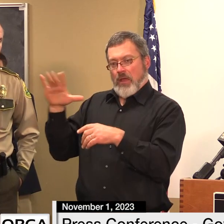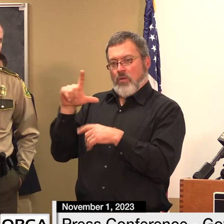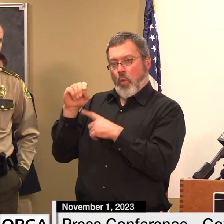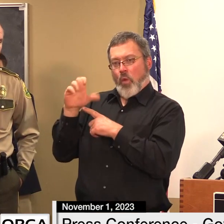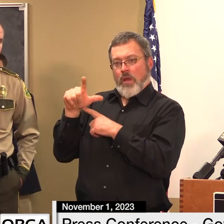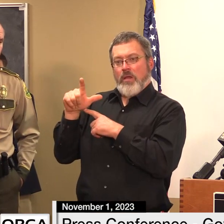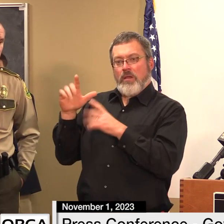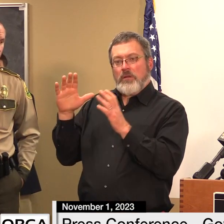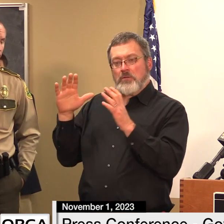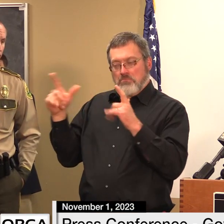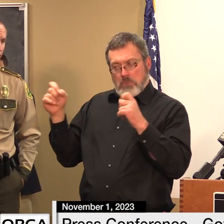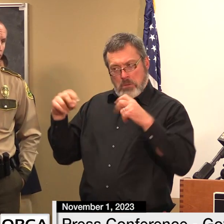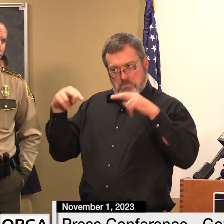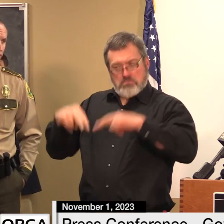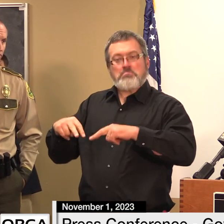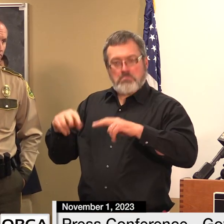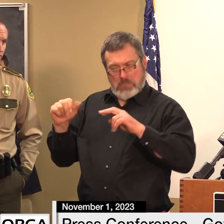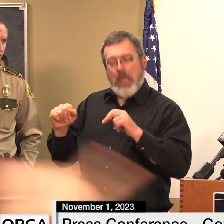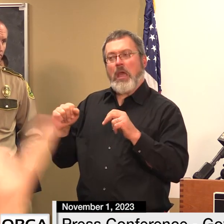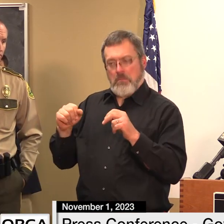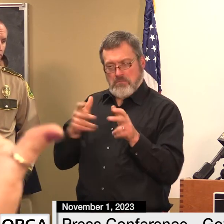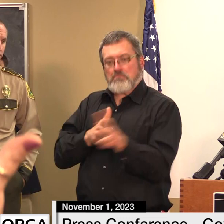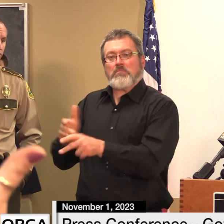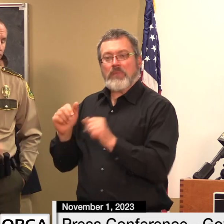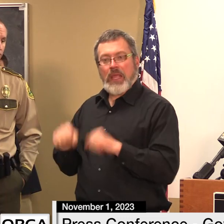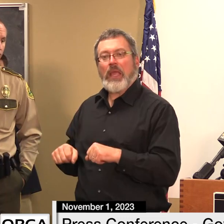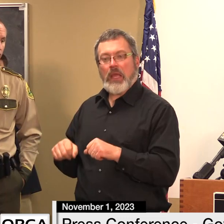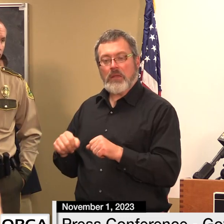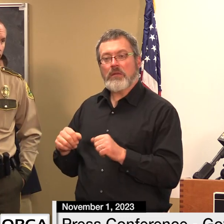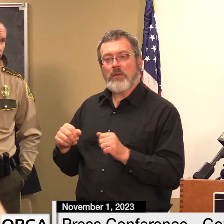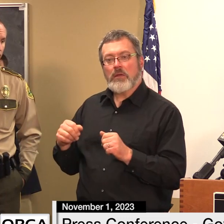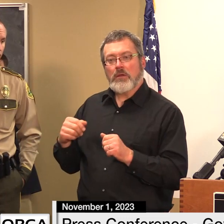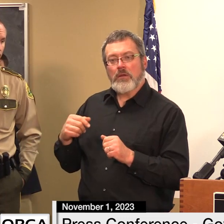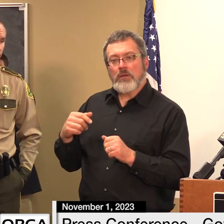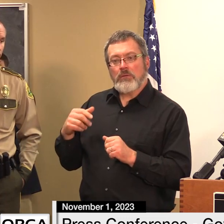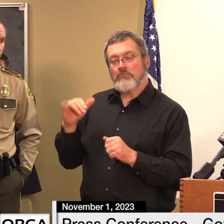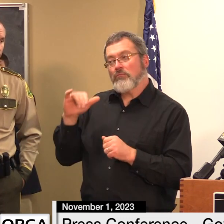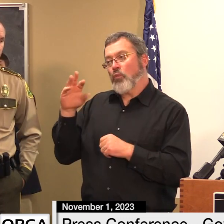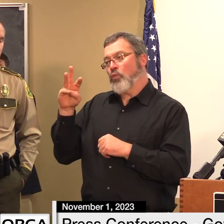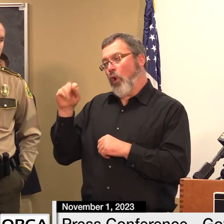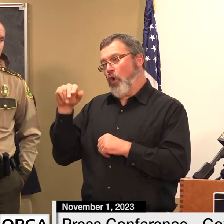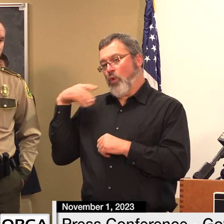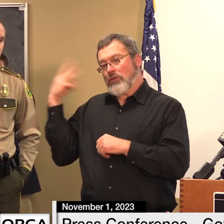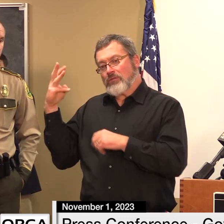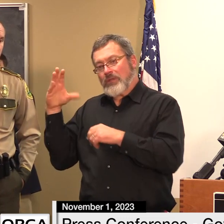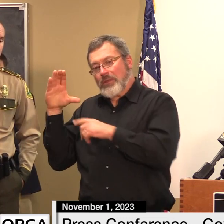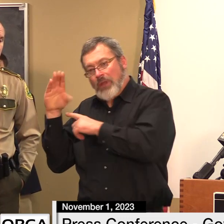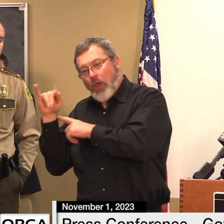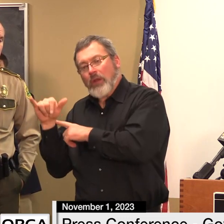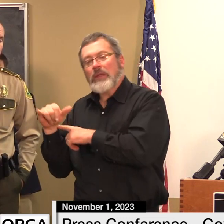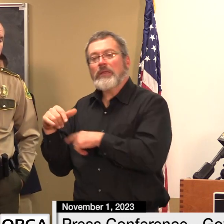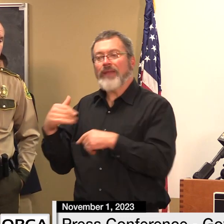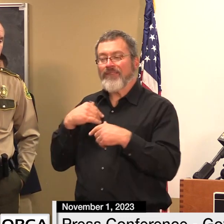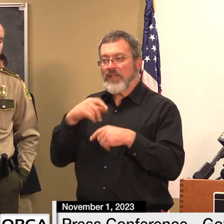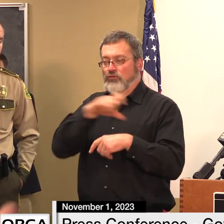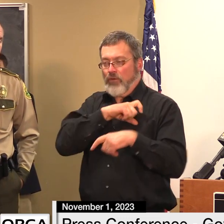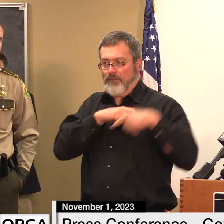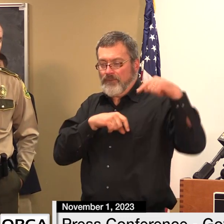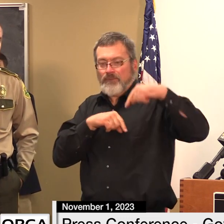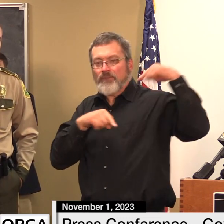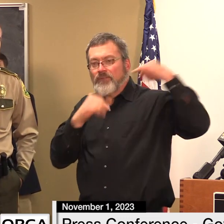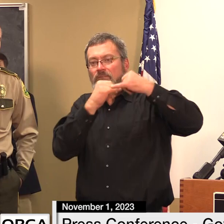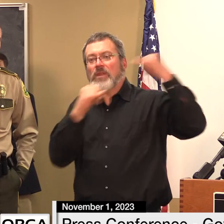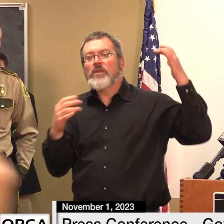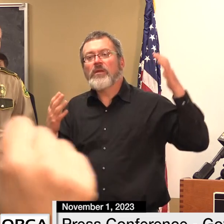and pulling people over, as can any other. I think Washington County sheriffs could as well, and that goes for any